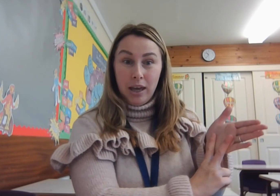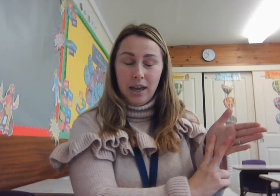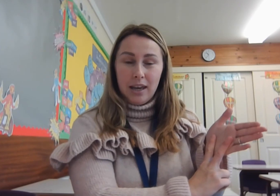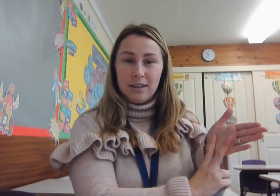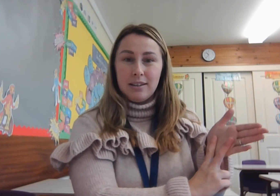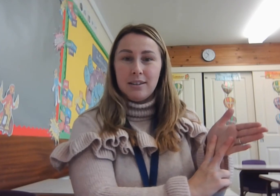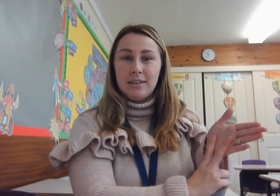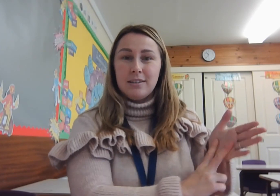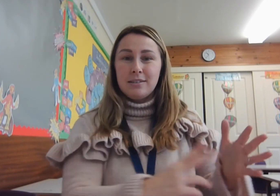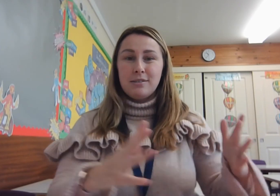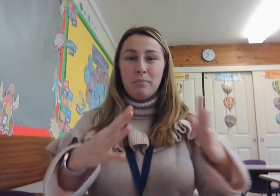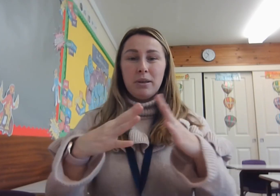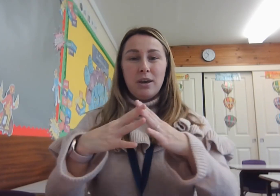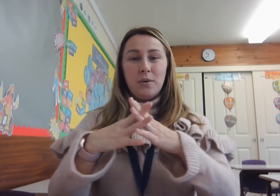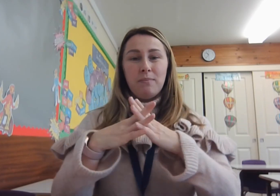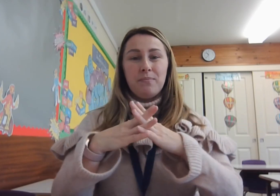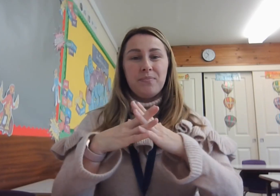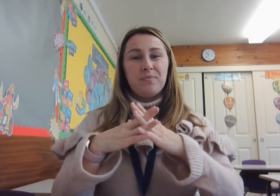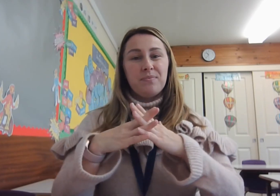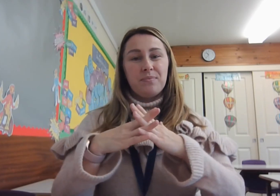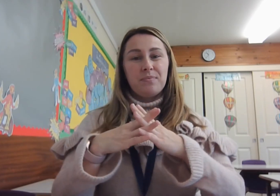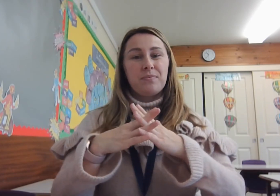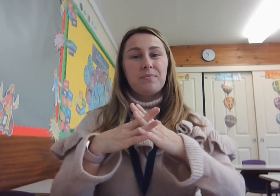V, W,